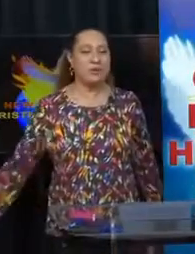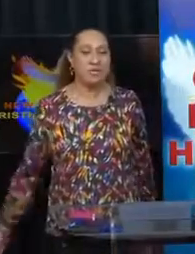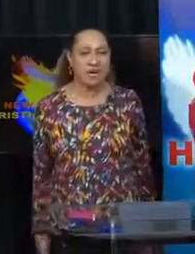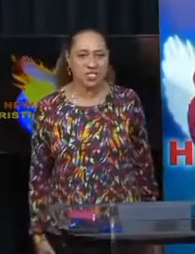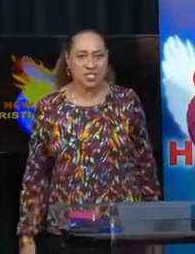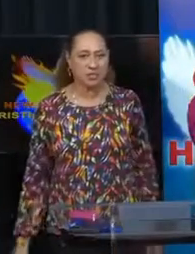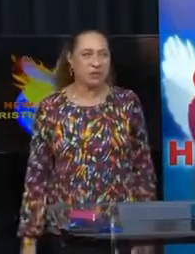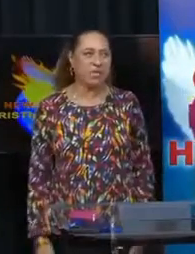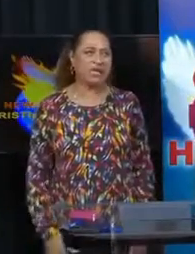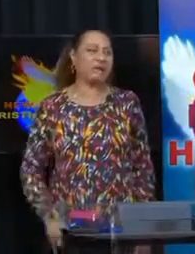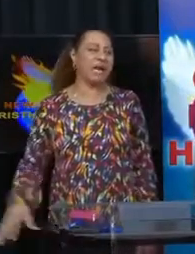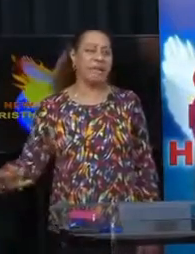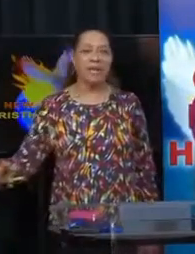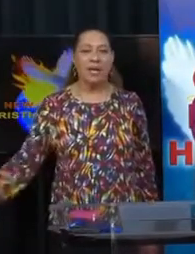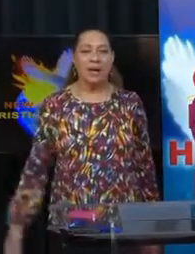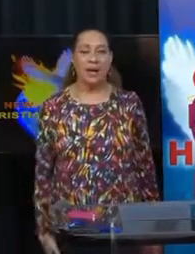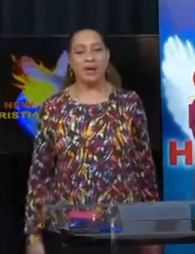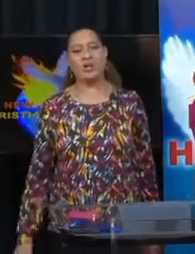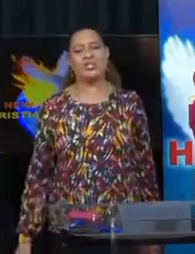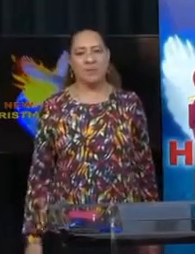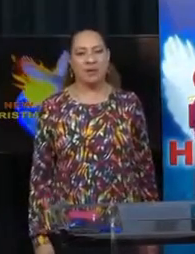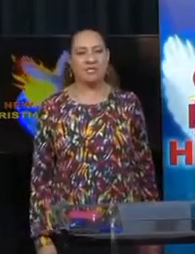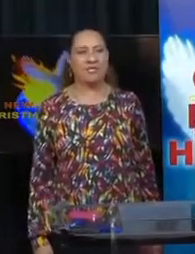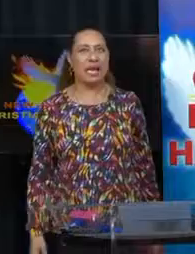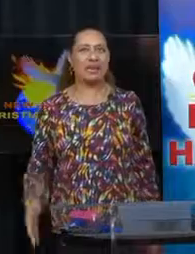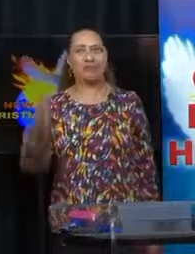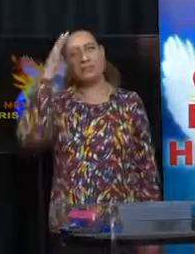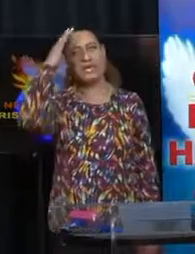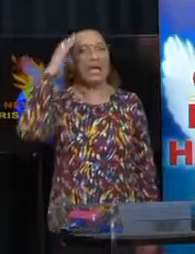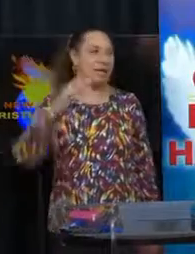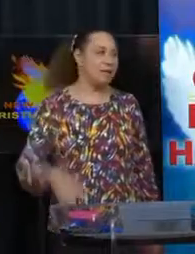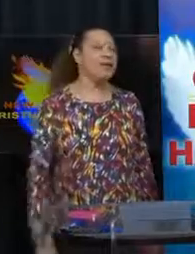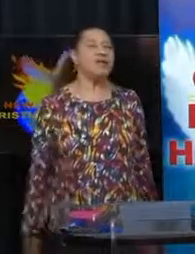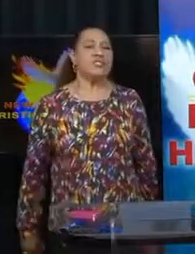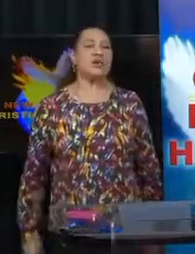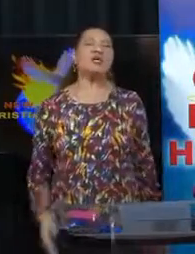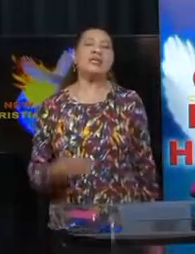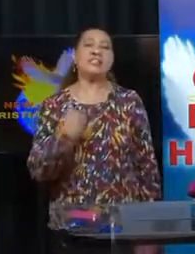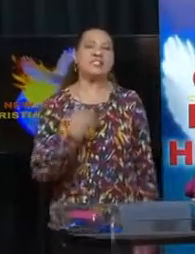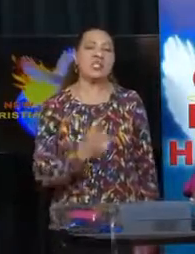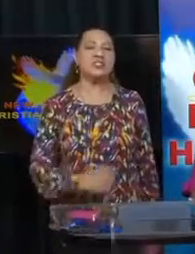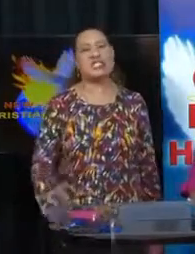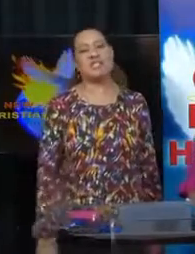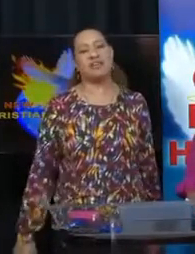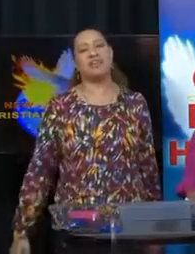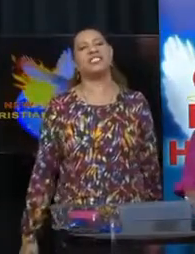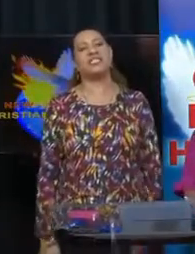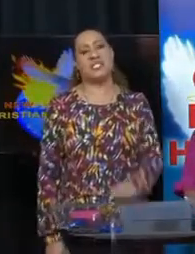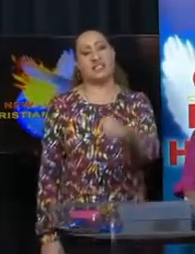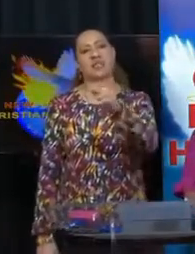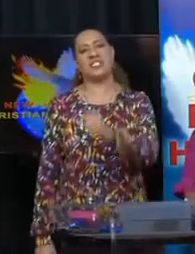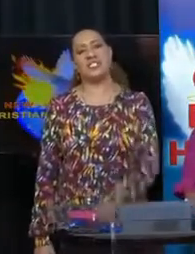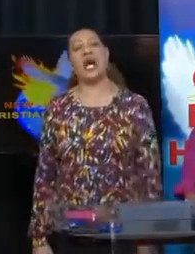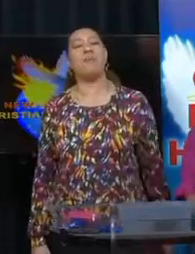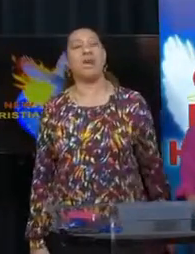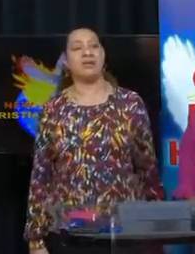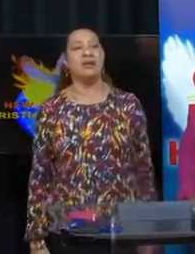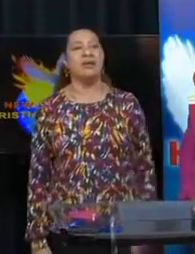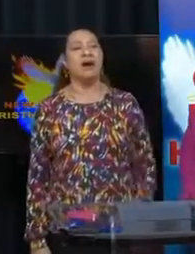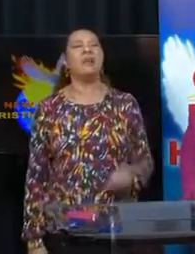relationship. You've already given up on your spouse It's like yeah, so you need to challenge yourself and ask yourself the question. How bad? How bad